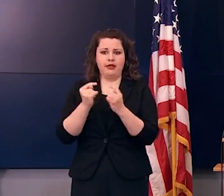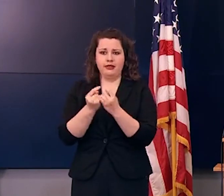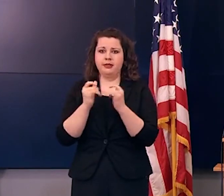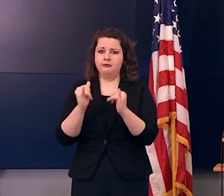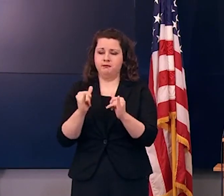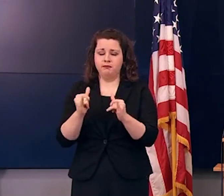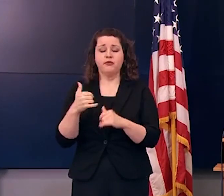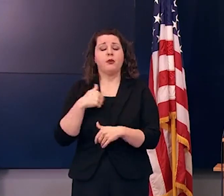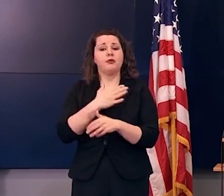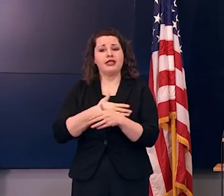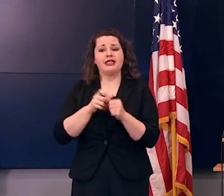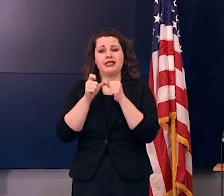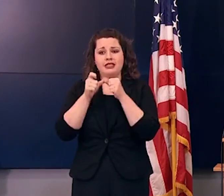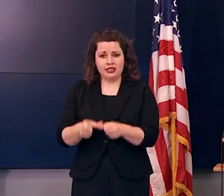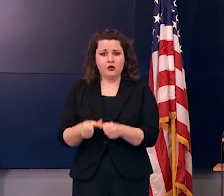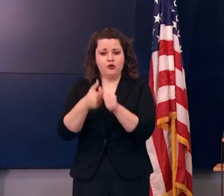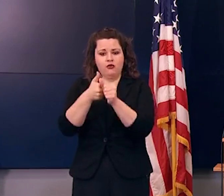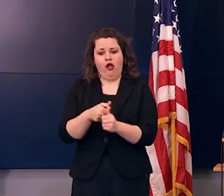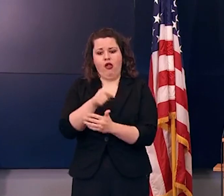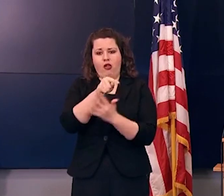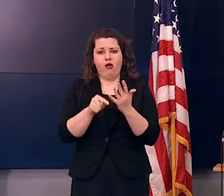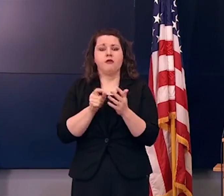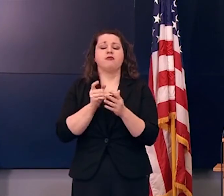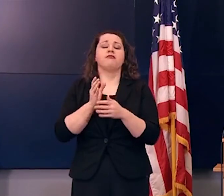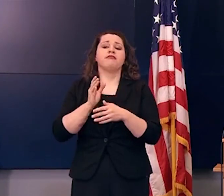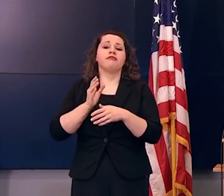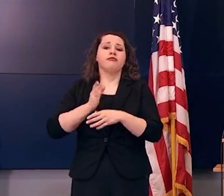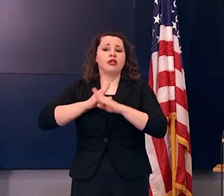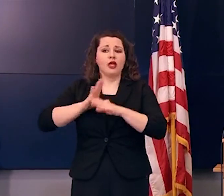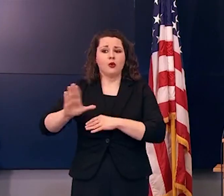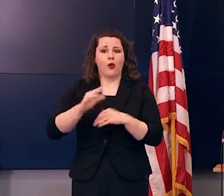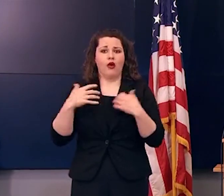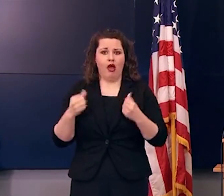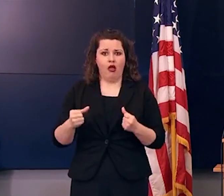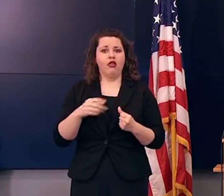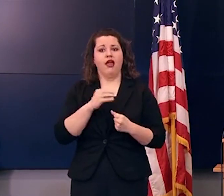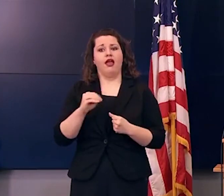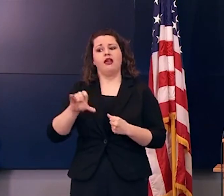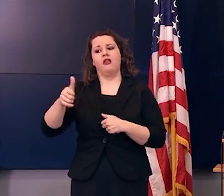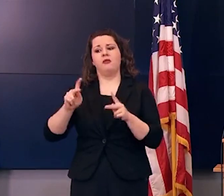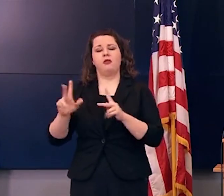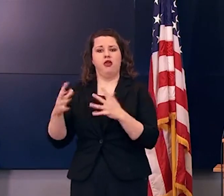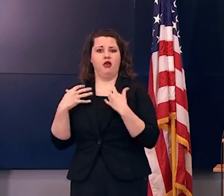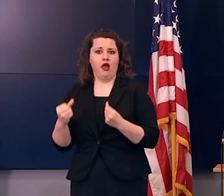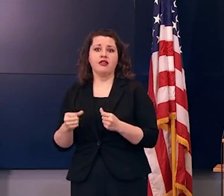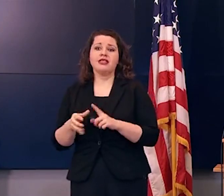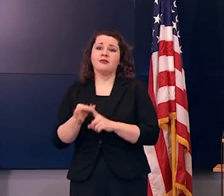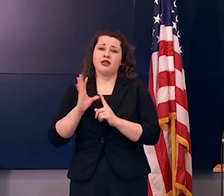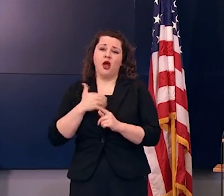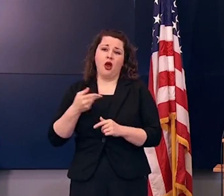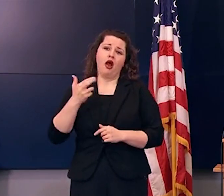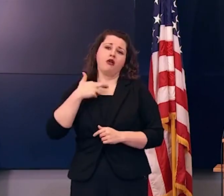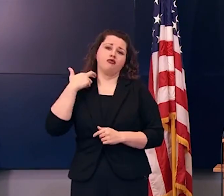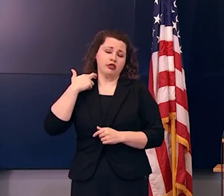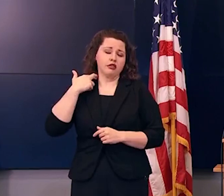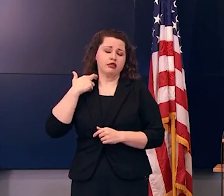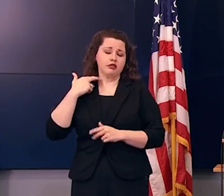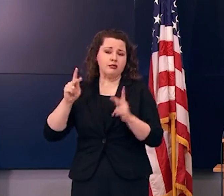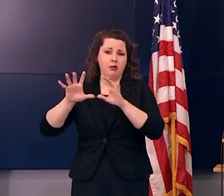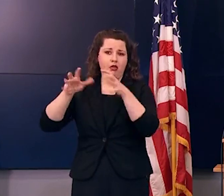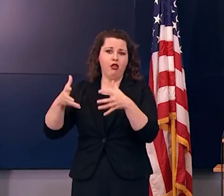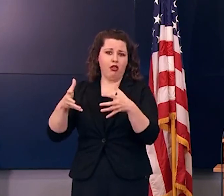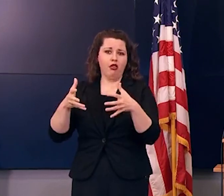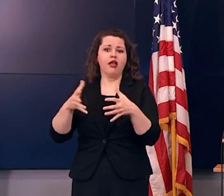So please continue to do your part to protect your health and the health of others, especially our most vulnerable Iowans and